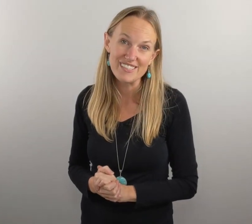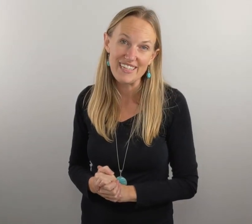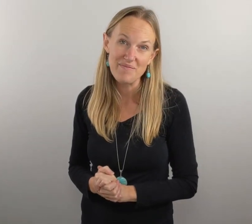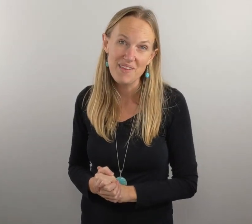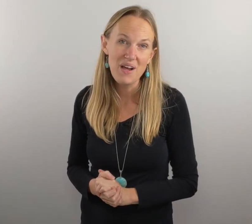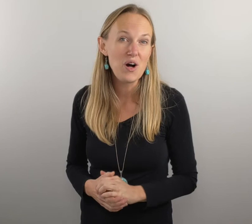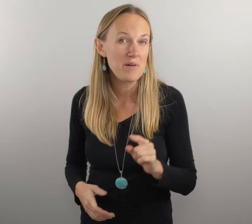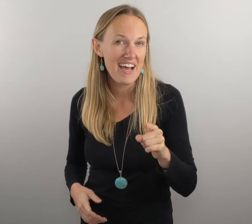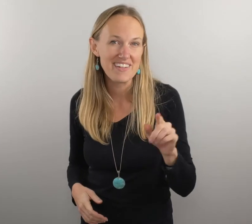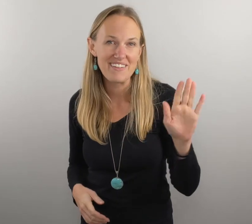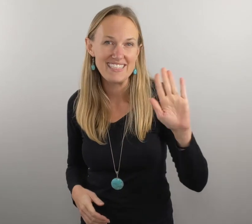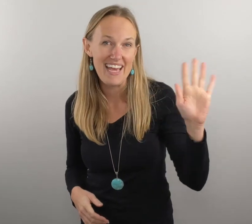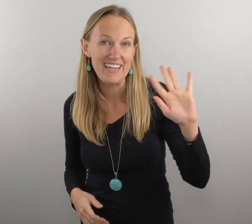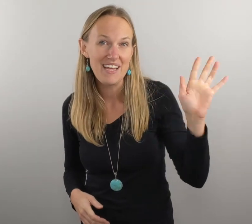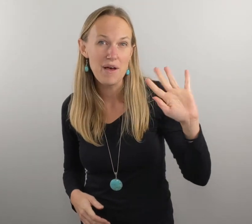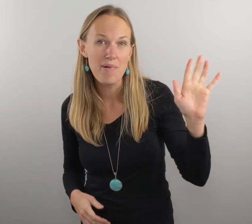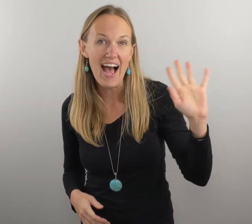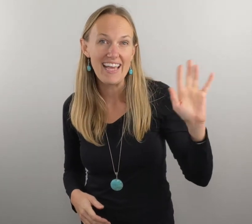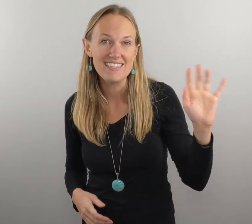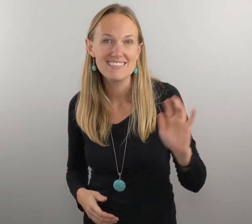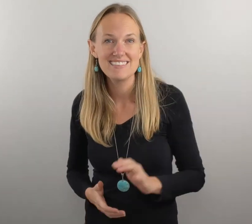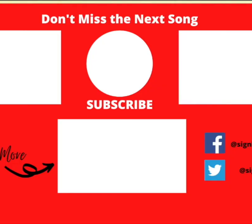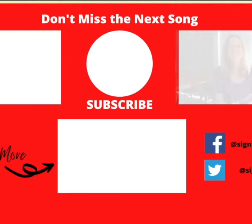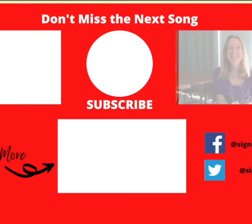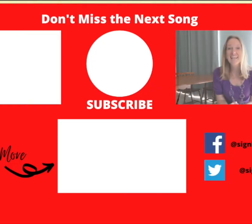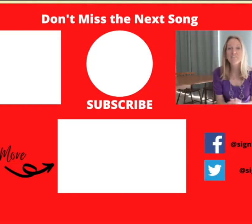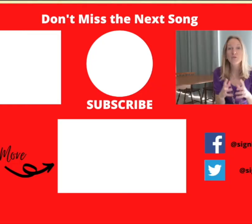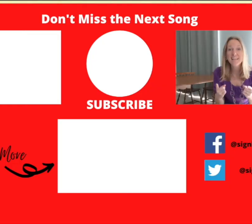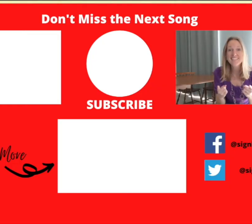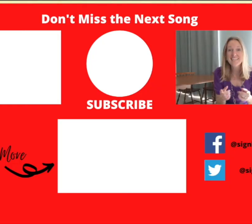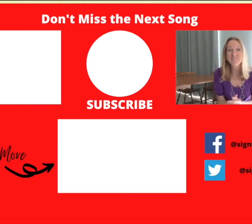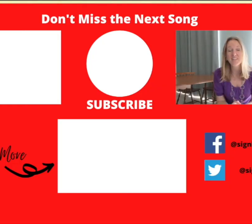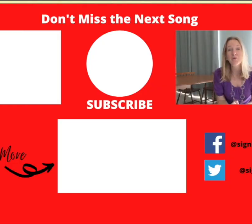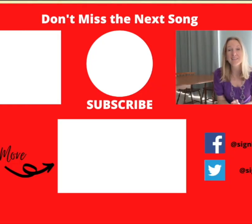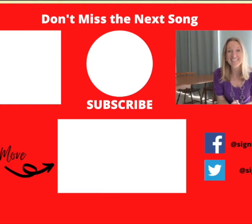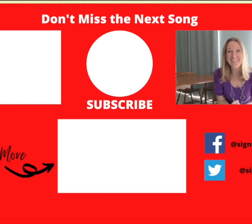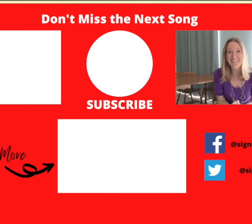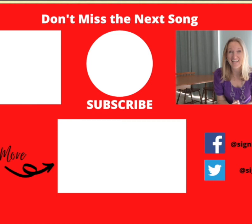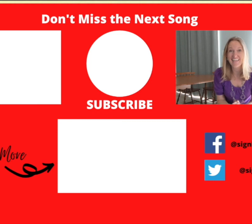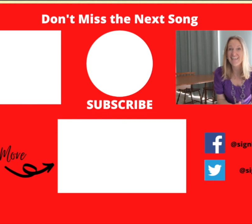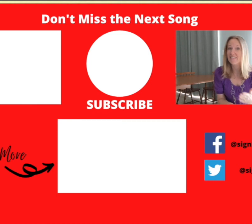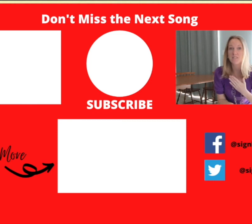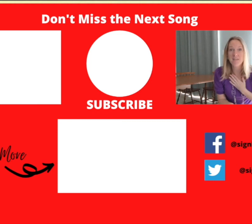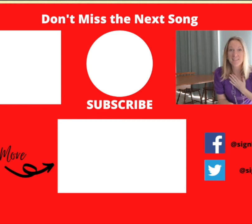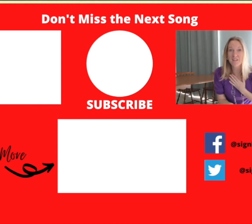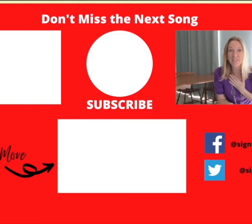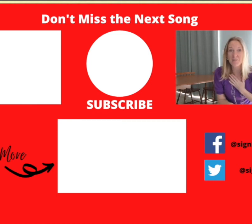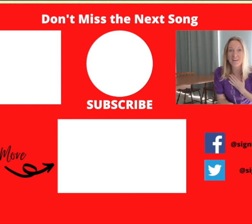3. Hope you're having a great day. Bye. If you liked today's video, please click like. It gives me the encouragement I need to